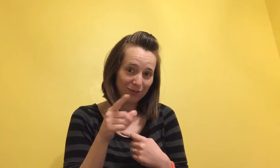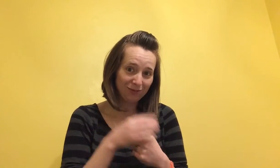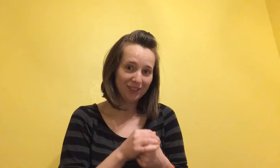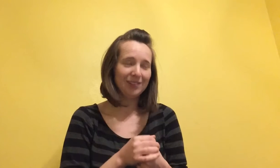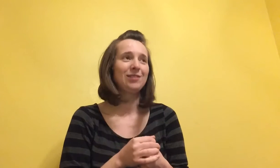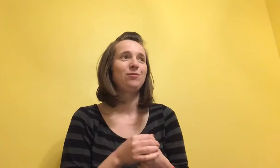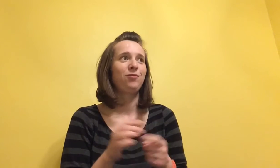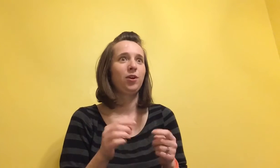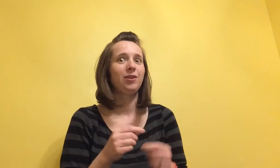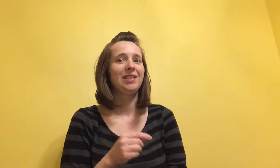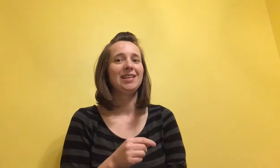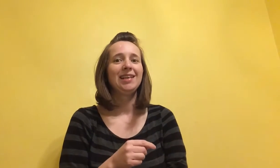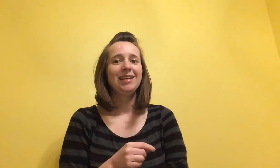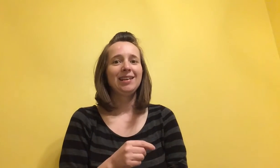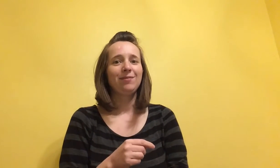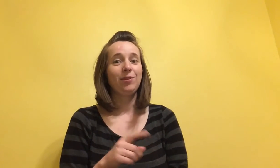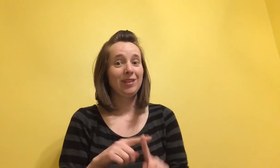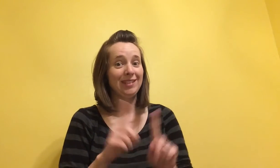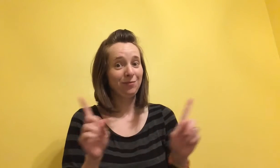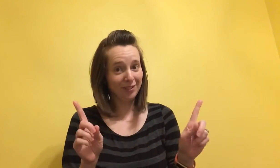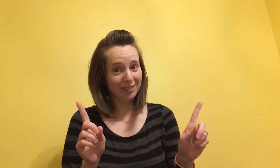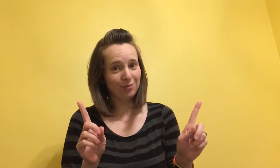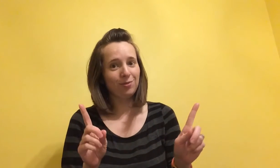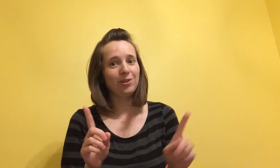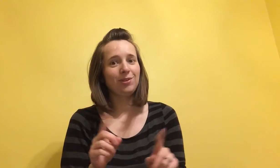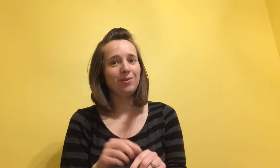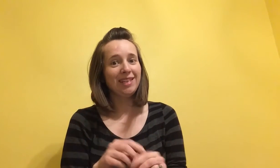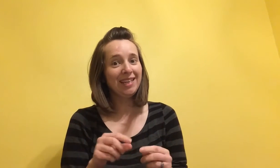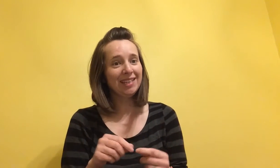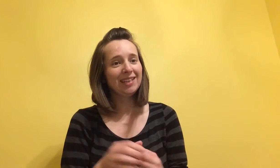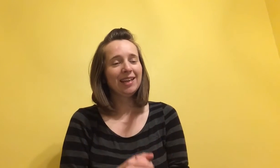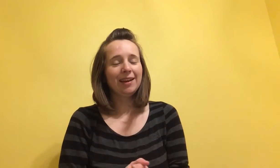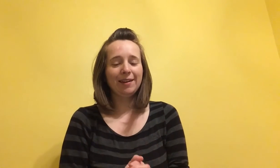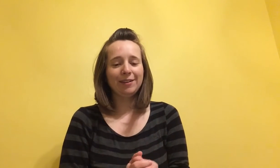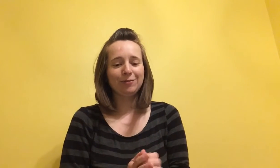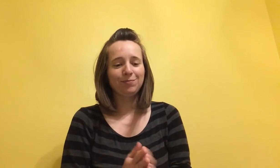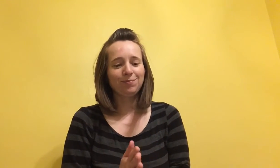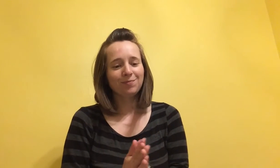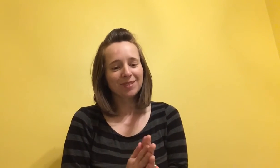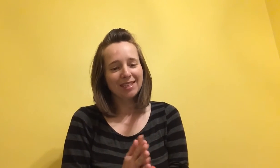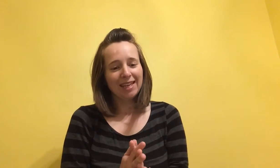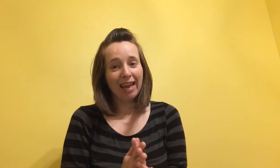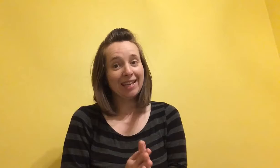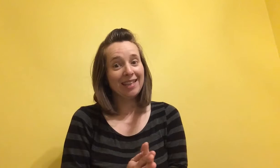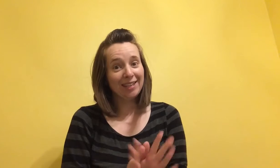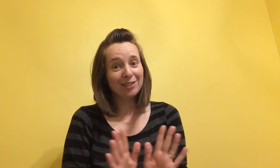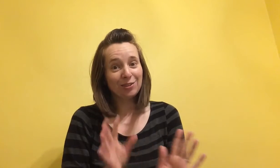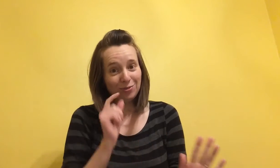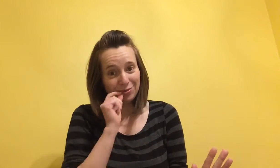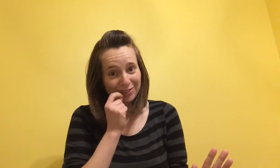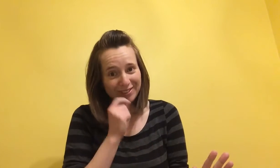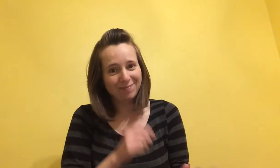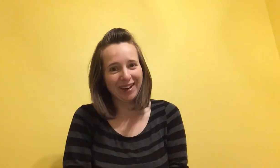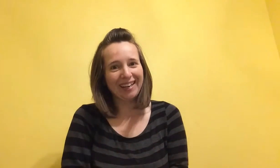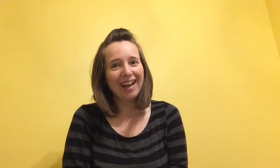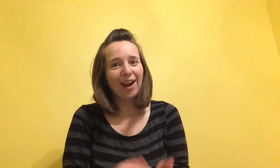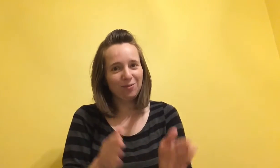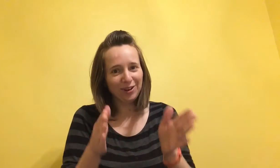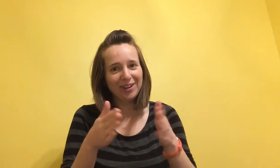you, very different or unique, and that's cool. But I wanted to at